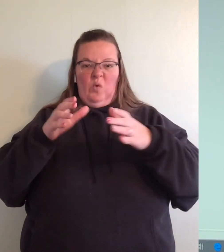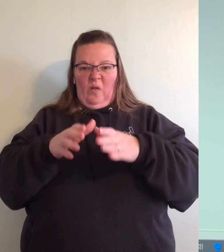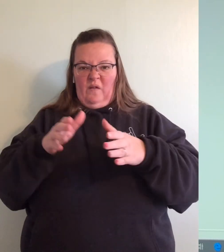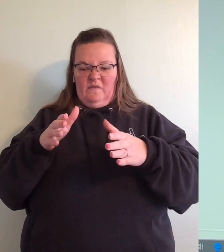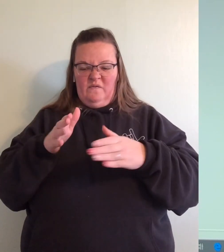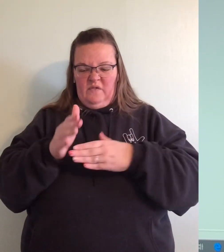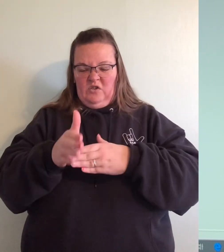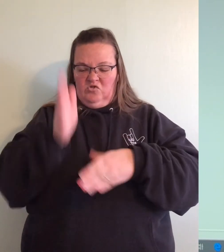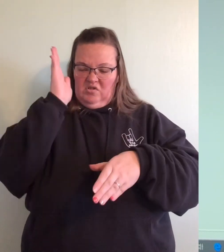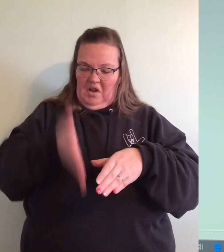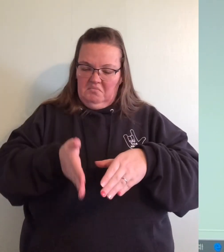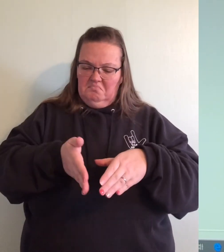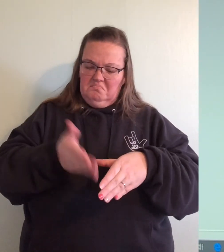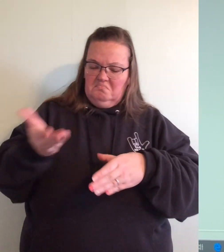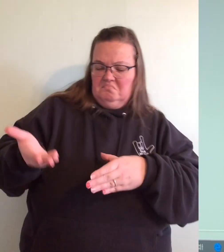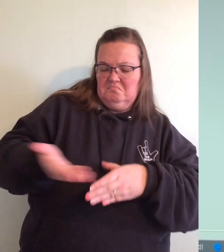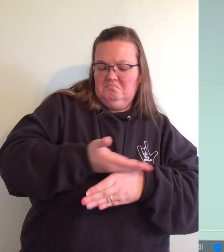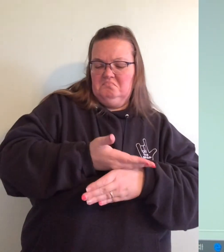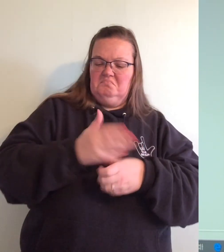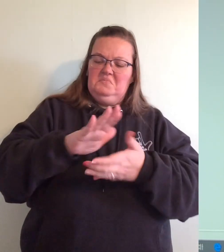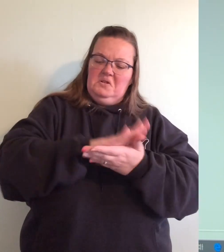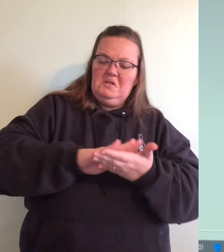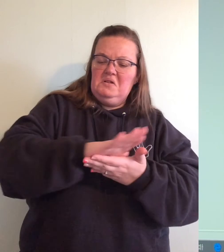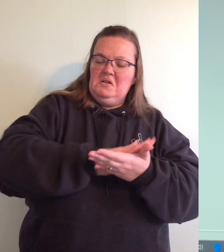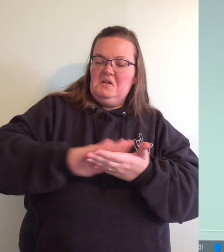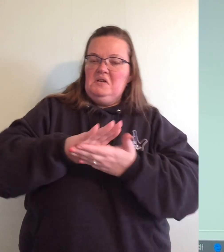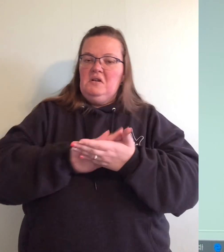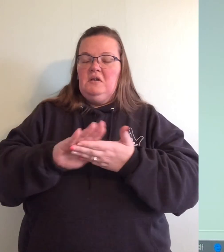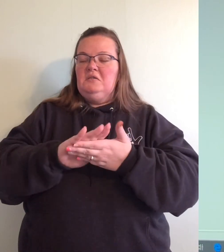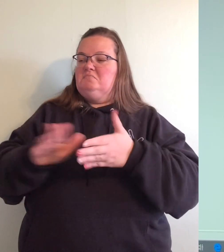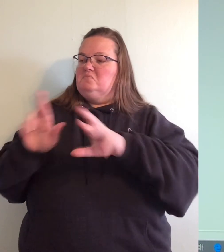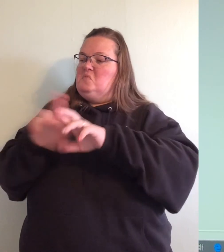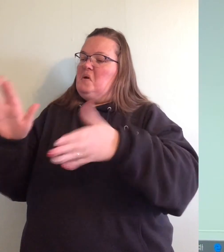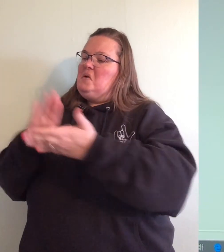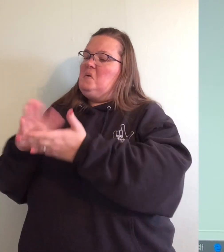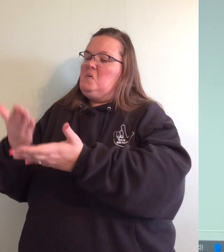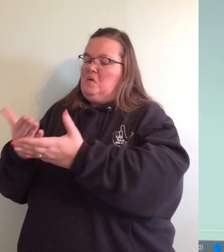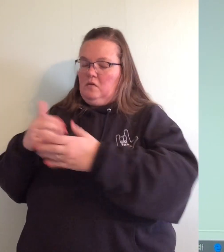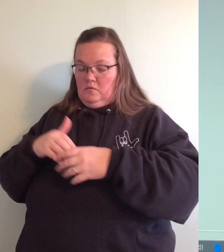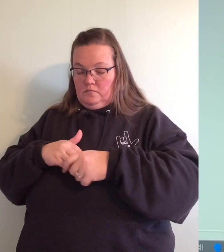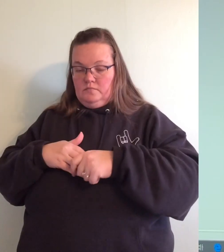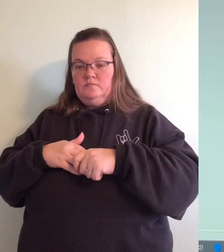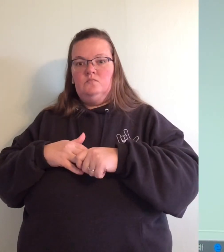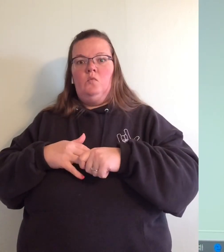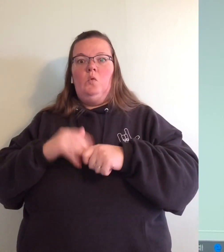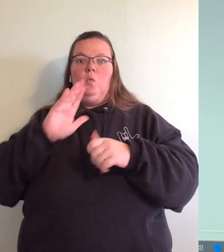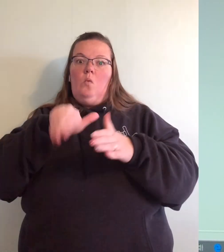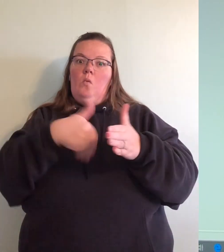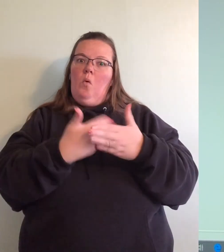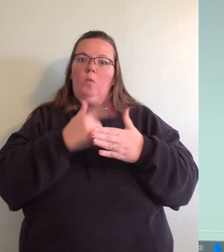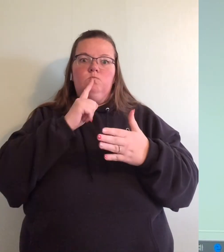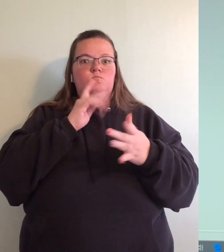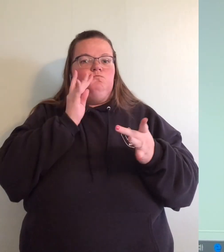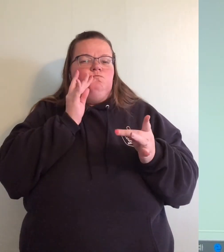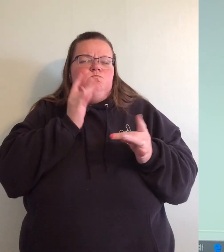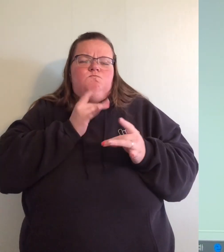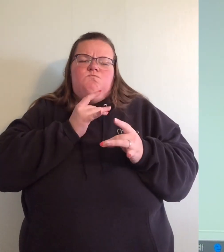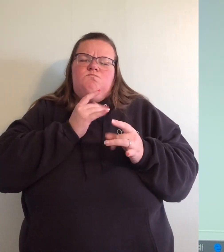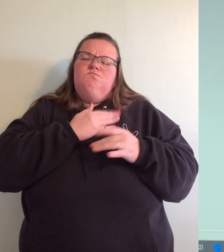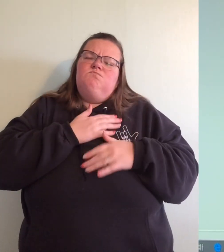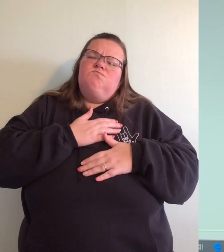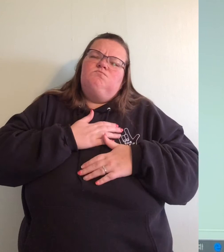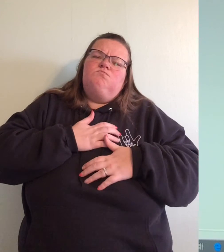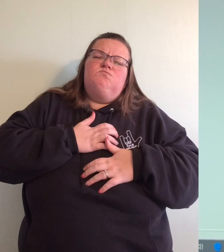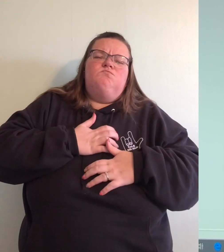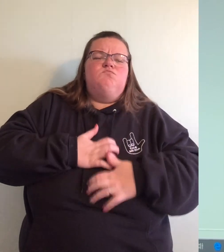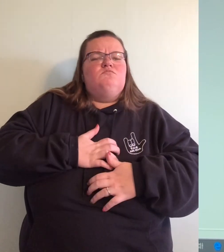smelled while they were frying, and how hungry the children longed for them to be done, and how very much hungrier still they had become before